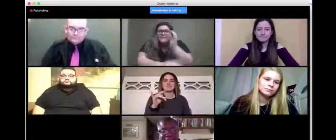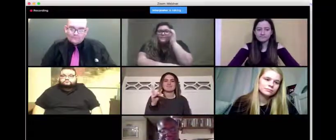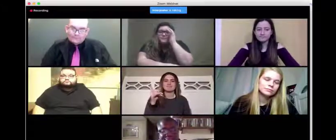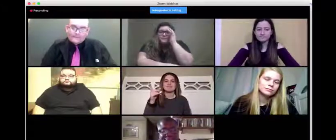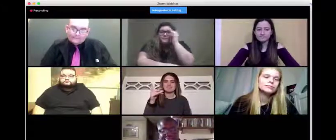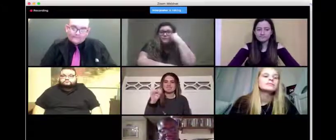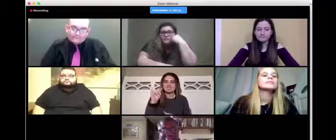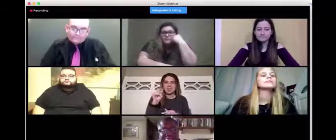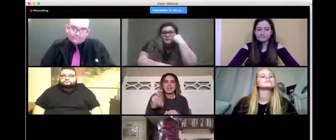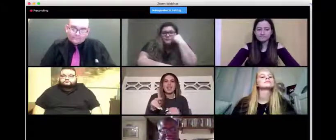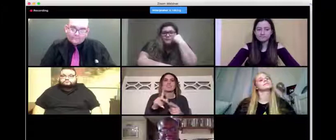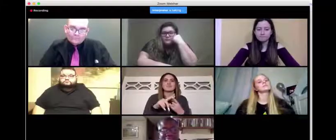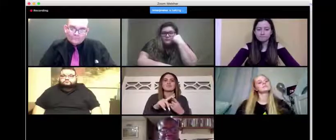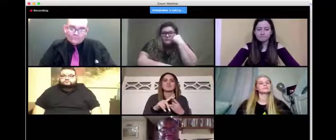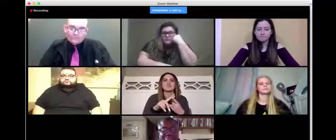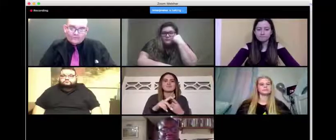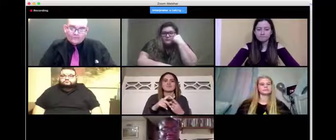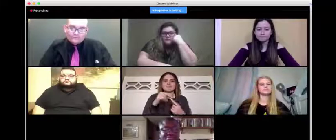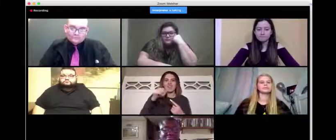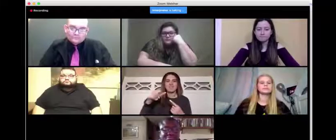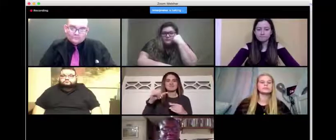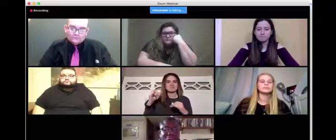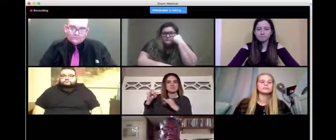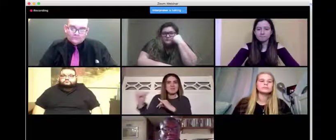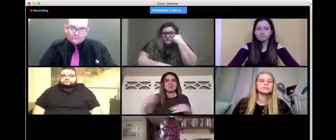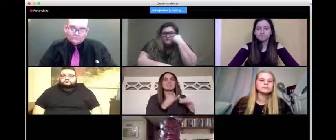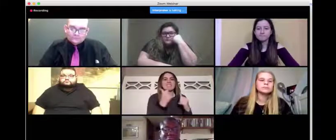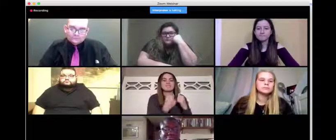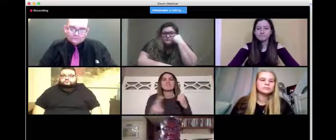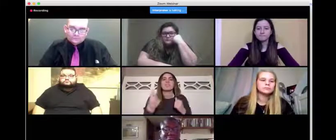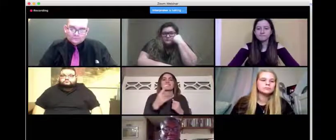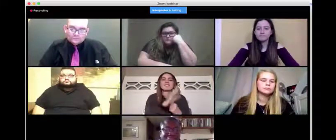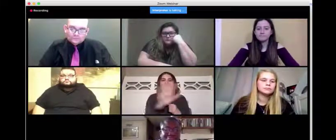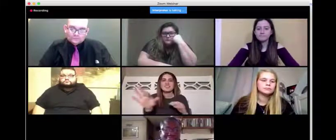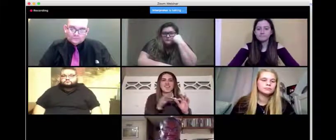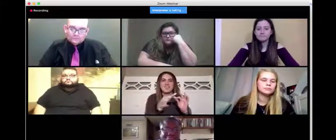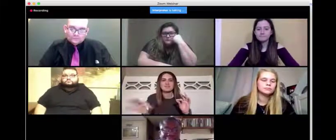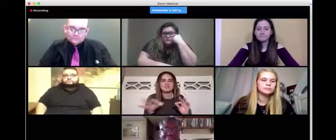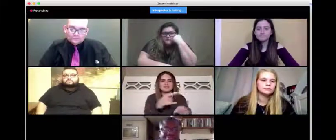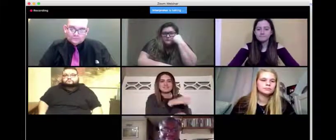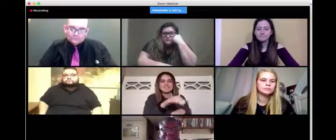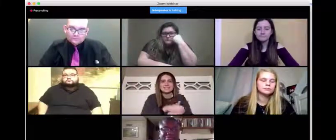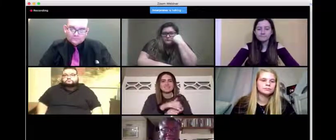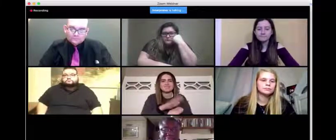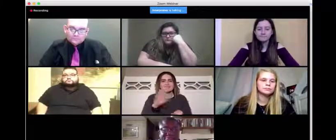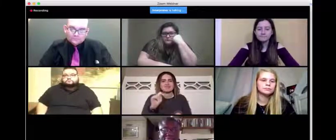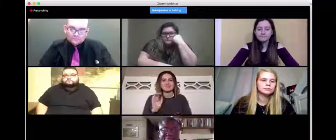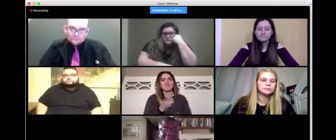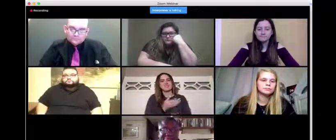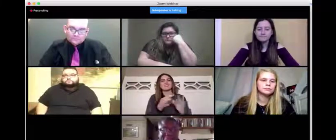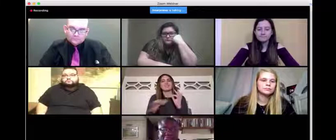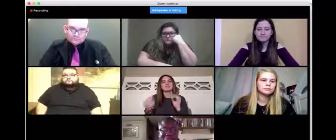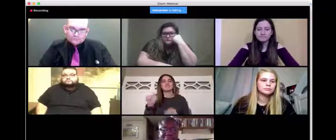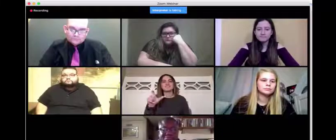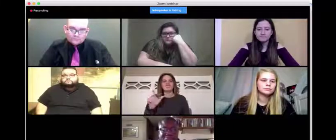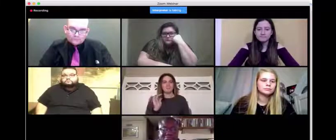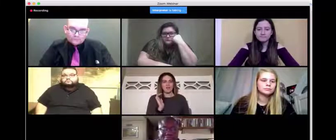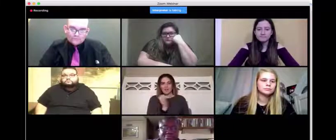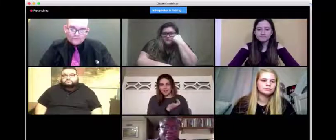not the same as everyone, and we know that English is not our first language. ASL is our first language, and so the big thing